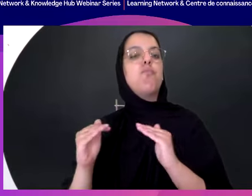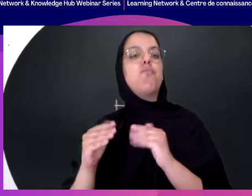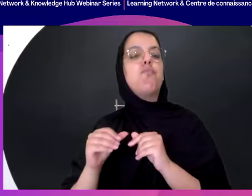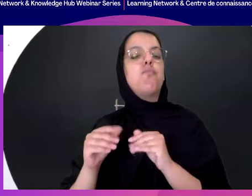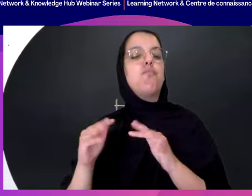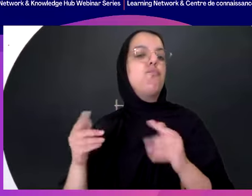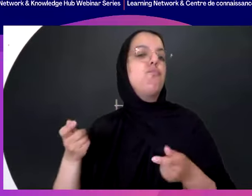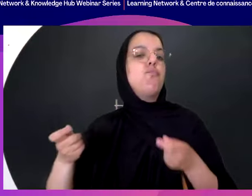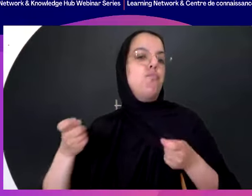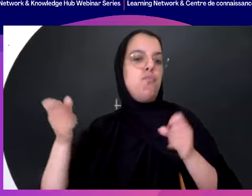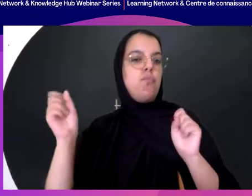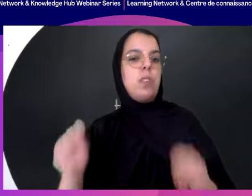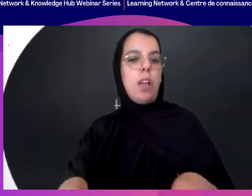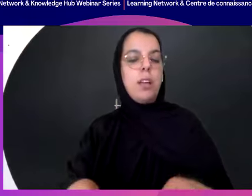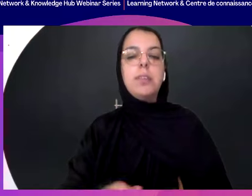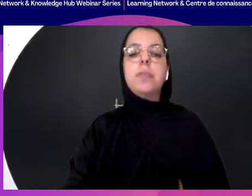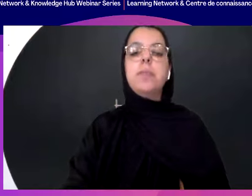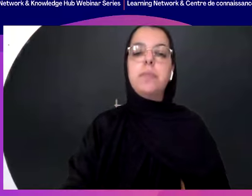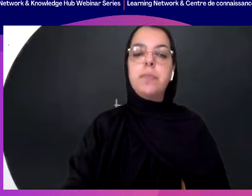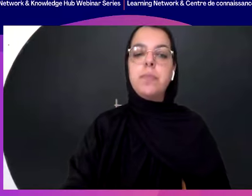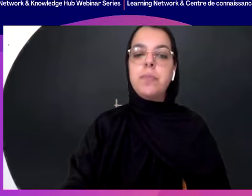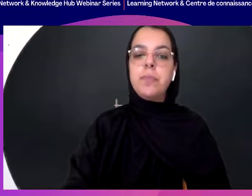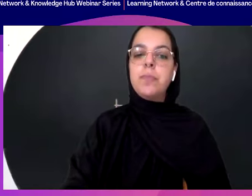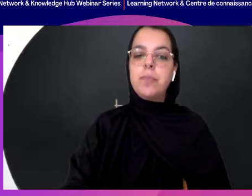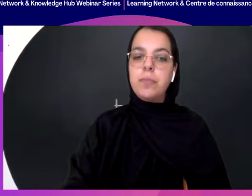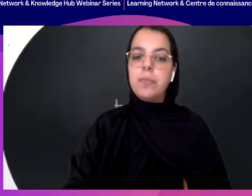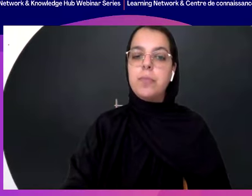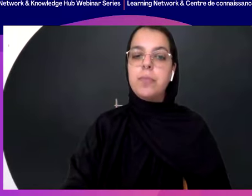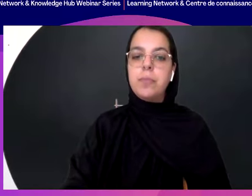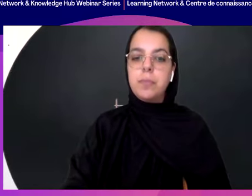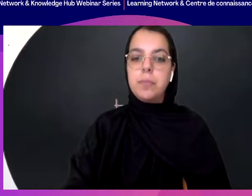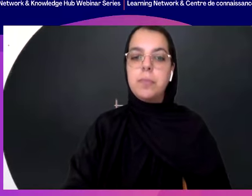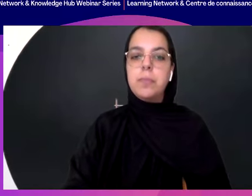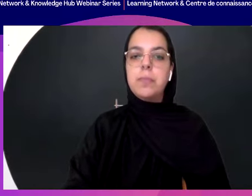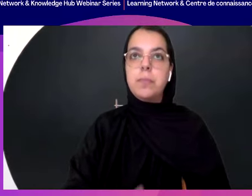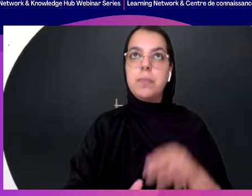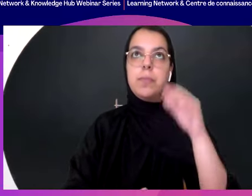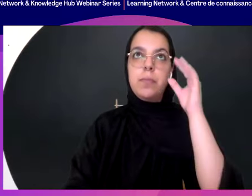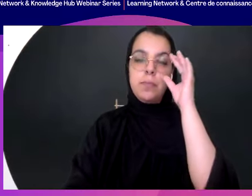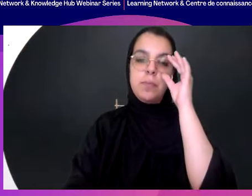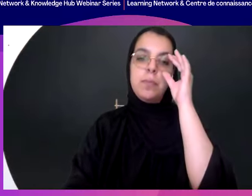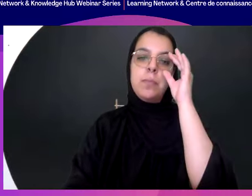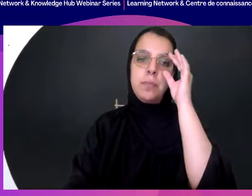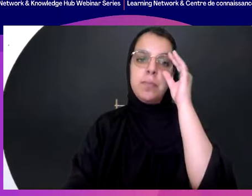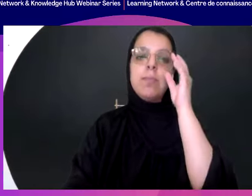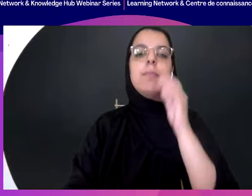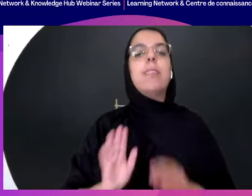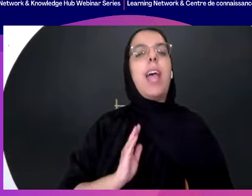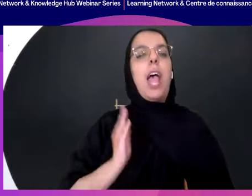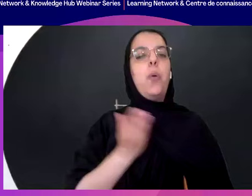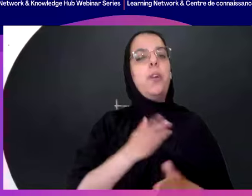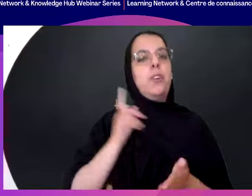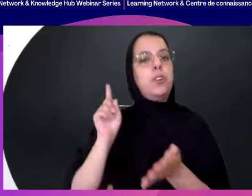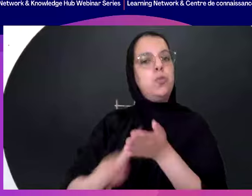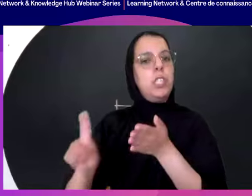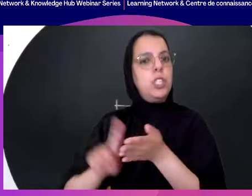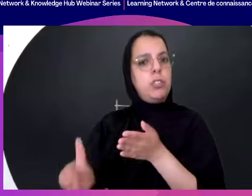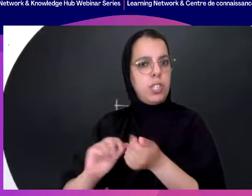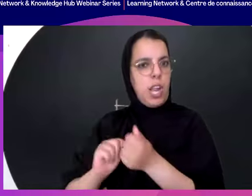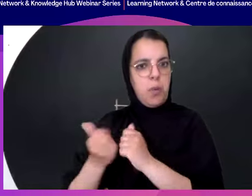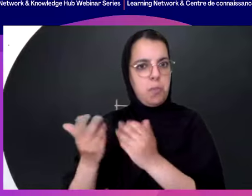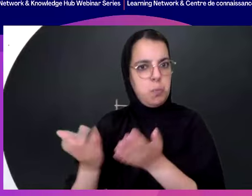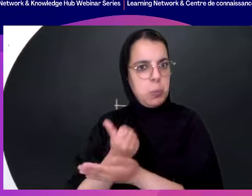how we're using this research and some of the work we're supporting First Nations communities